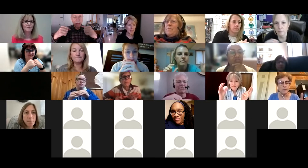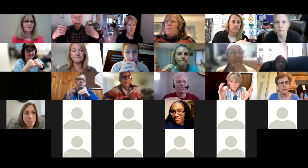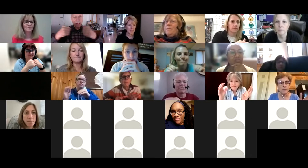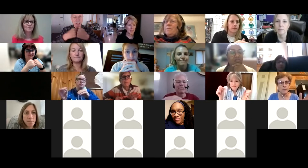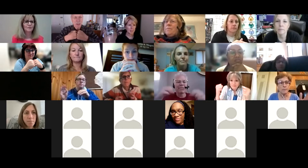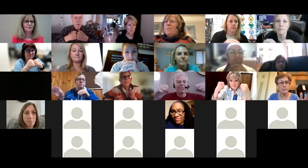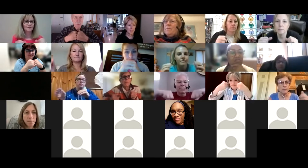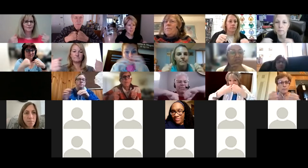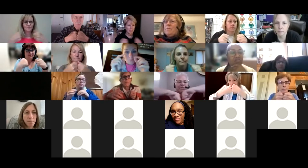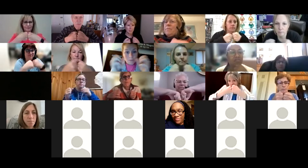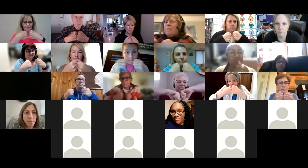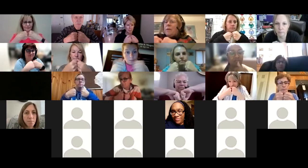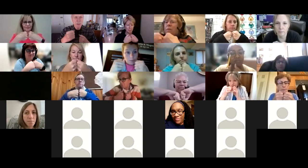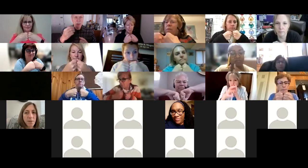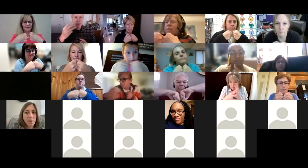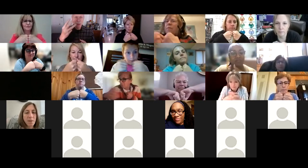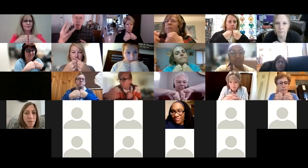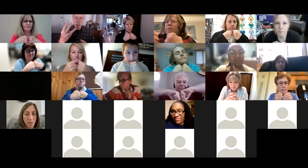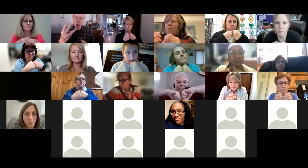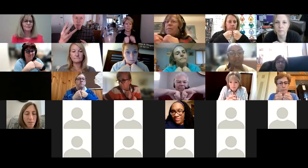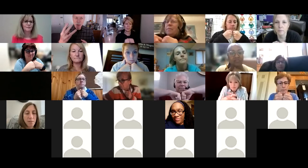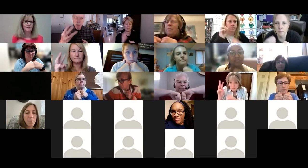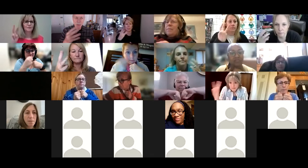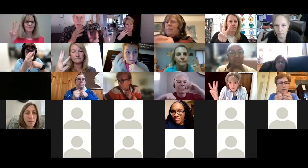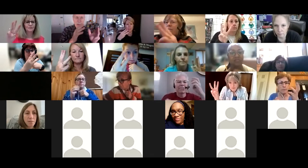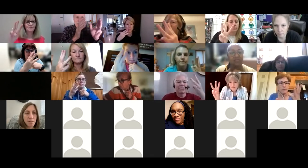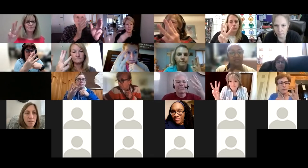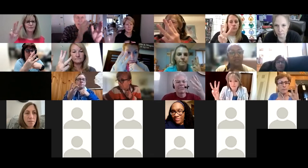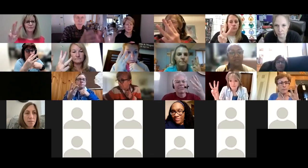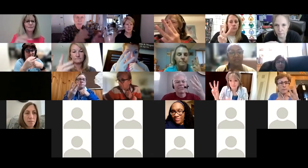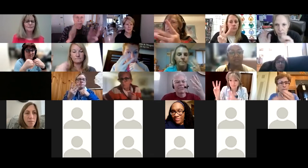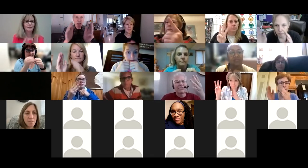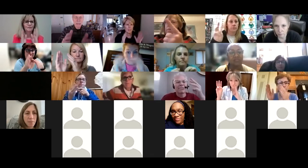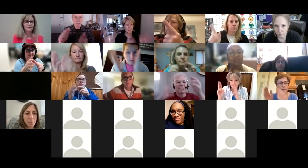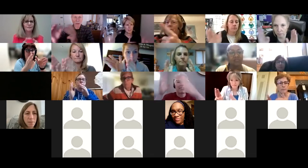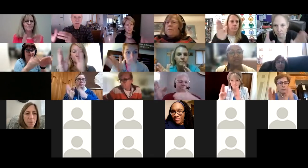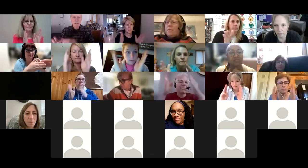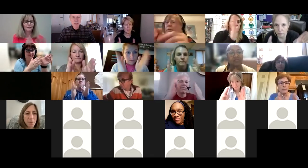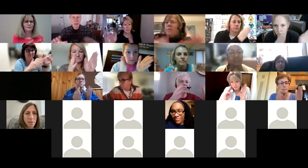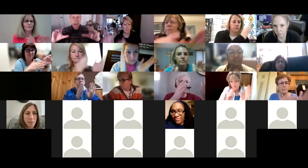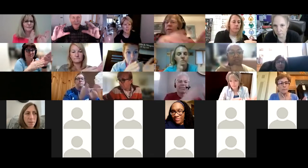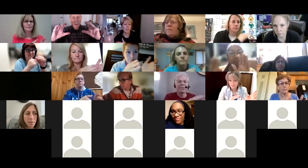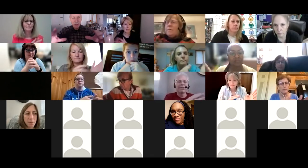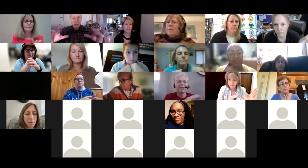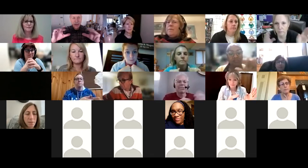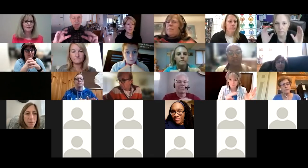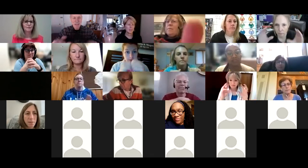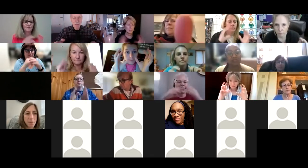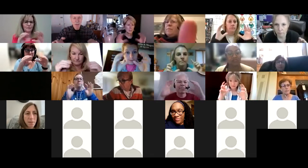that a clunker. The three parts of a triple whammy must be completely separate. So we have completely separate